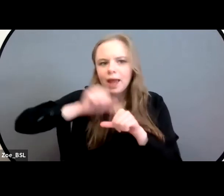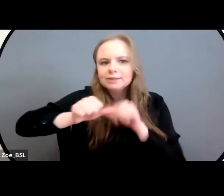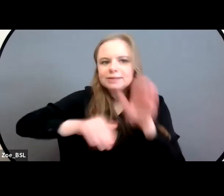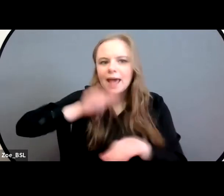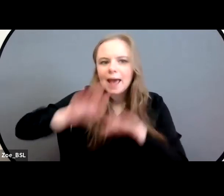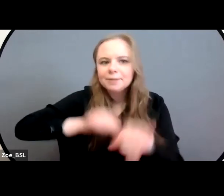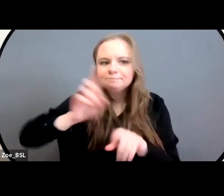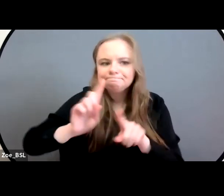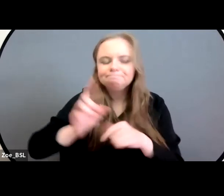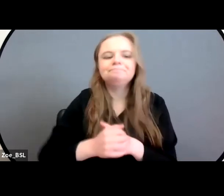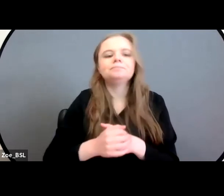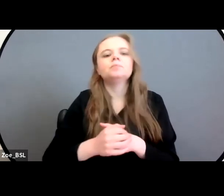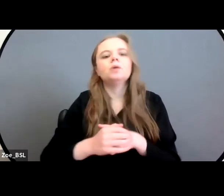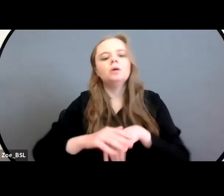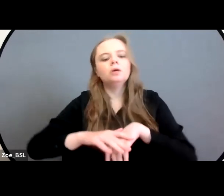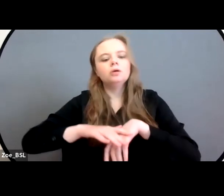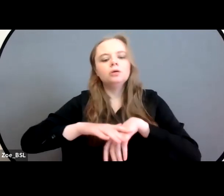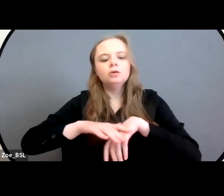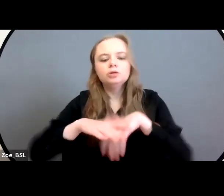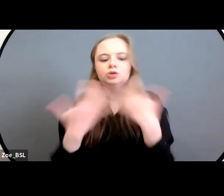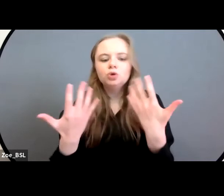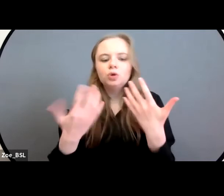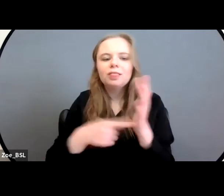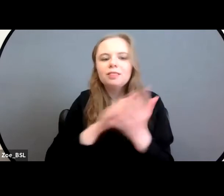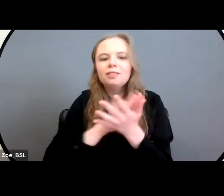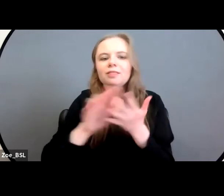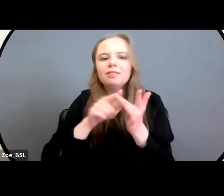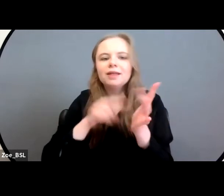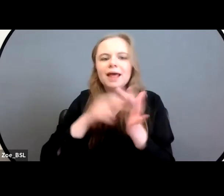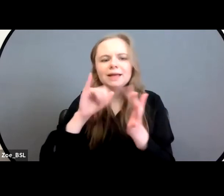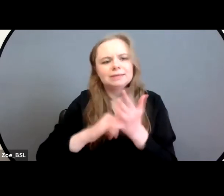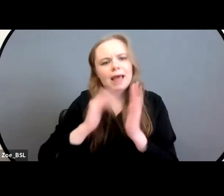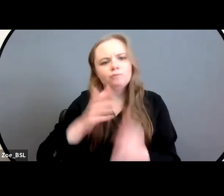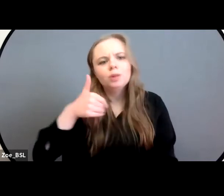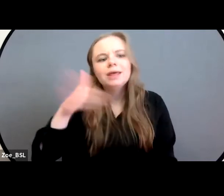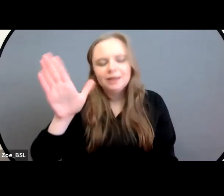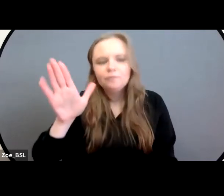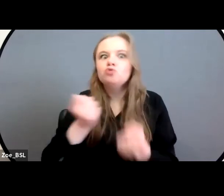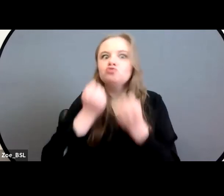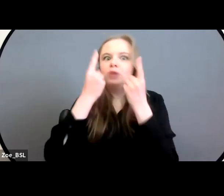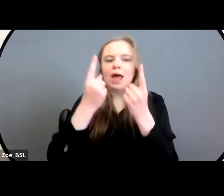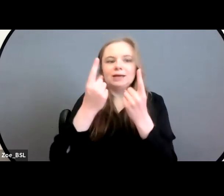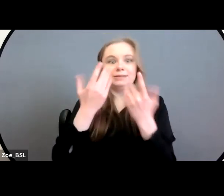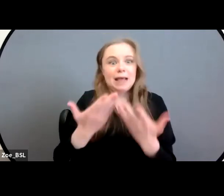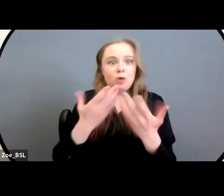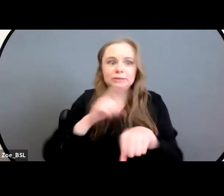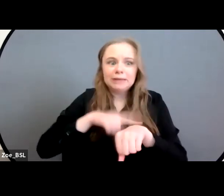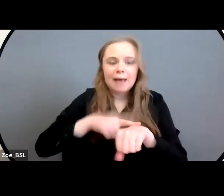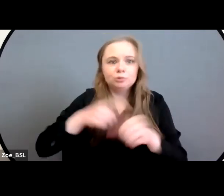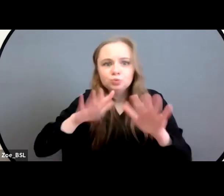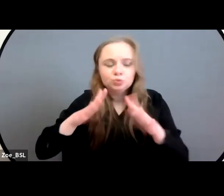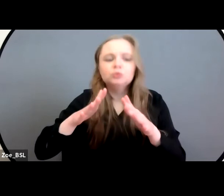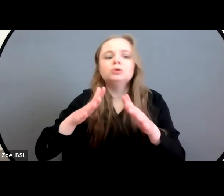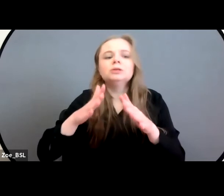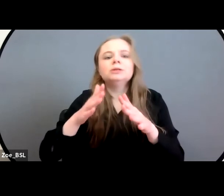Finesse has had to go because it's off to an important meeting, which makes me realise that we're coming towards the end of our session. So I